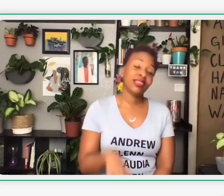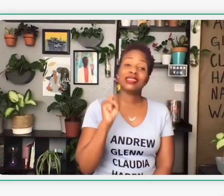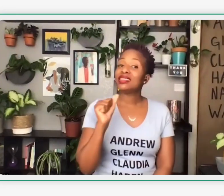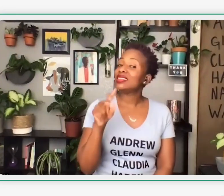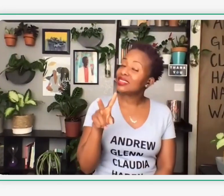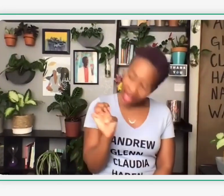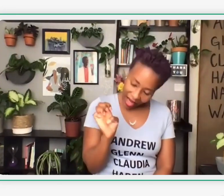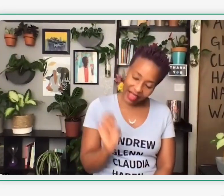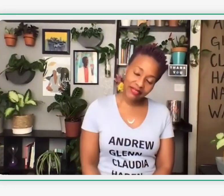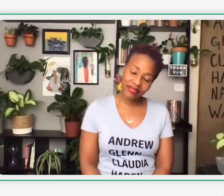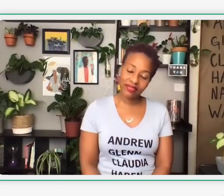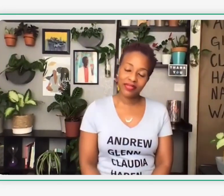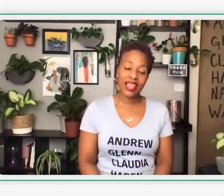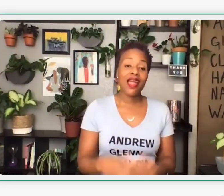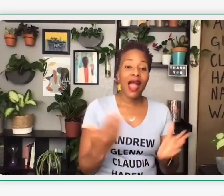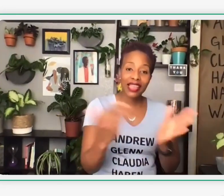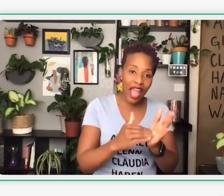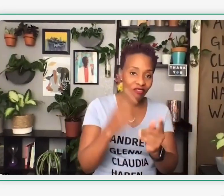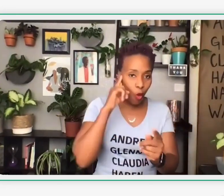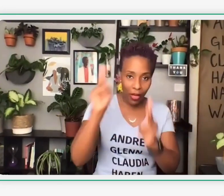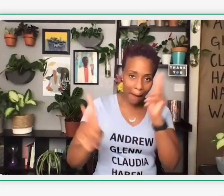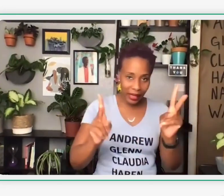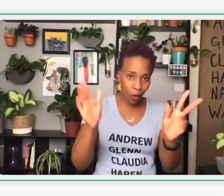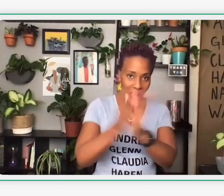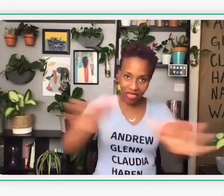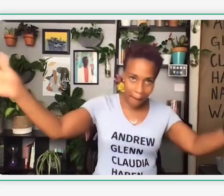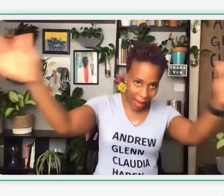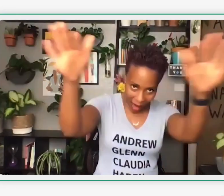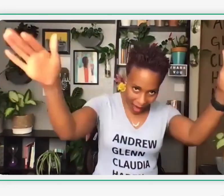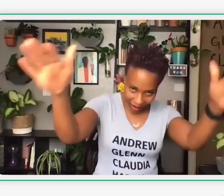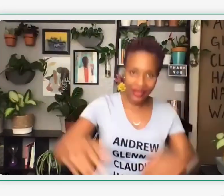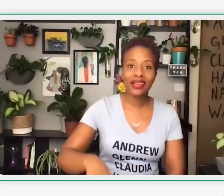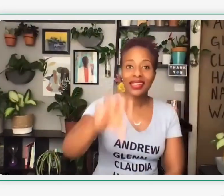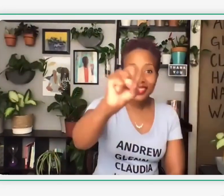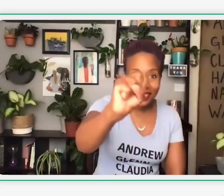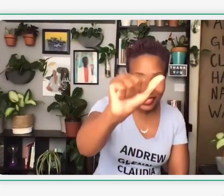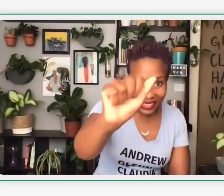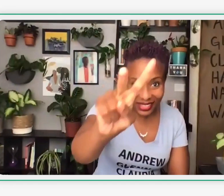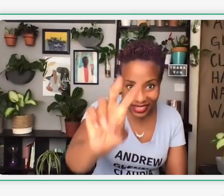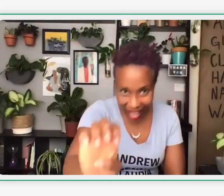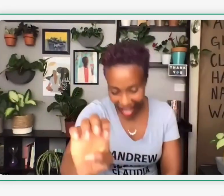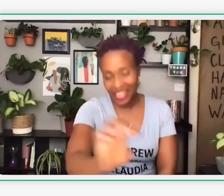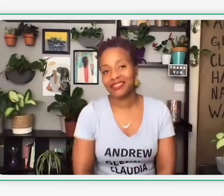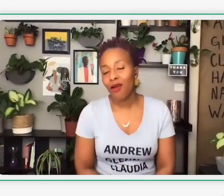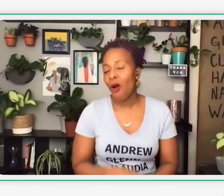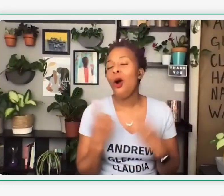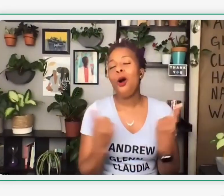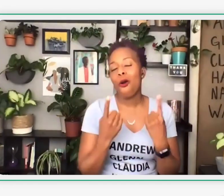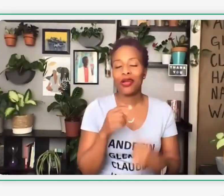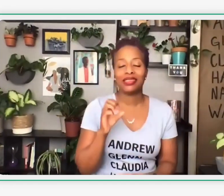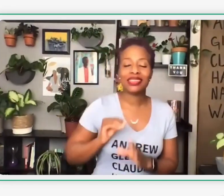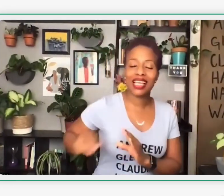And again, I have to emphasize, save, save, save for everybody out there. Save,